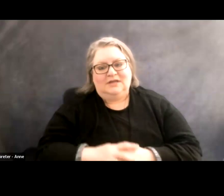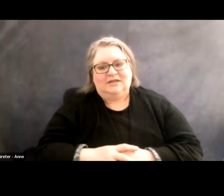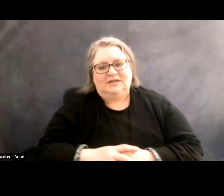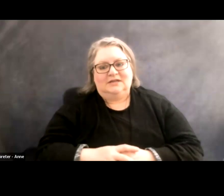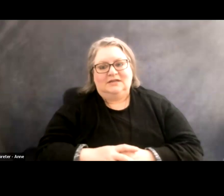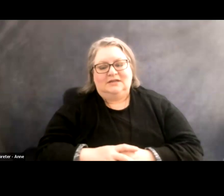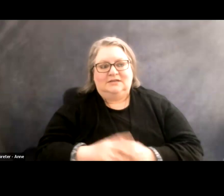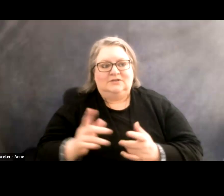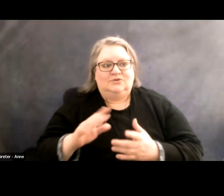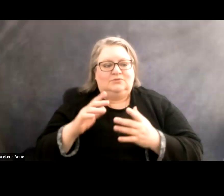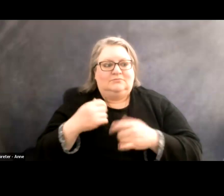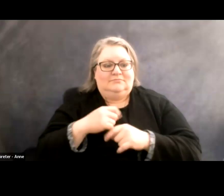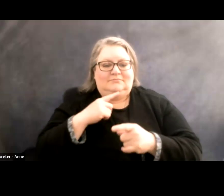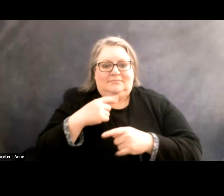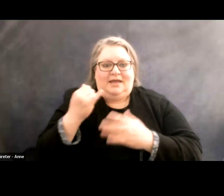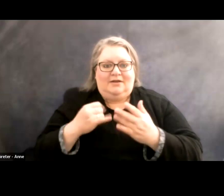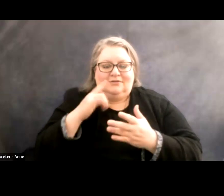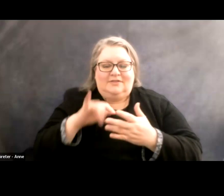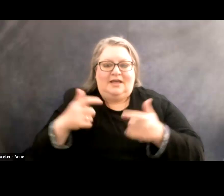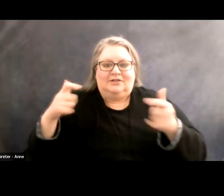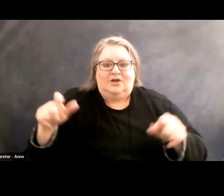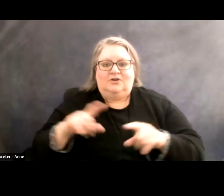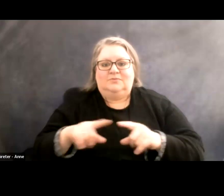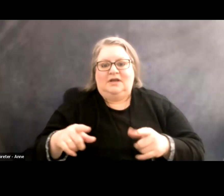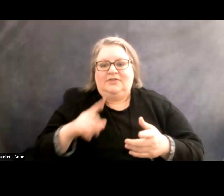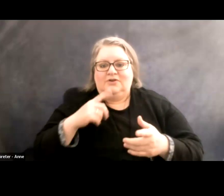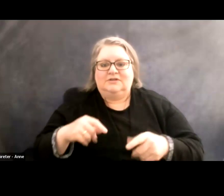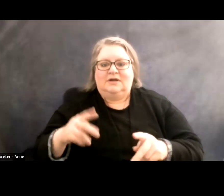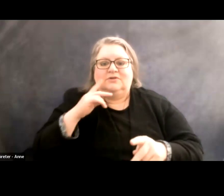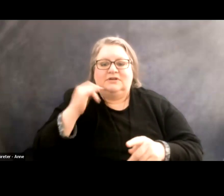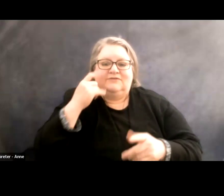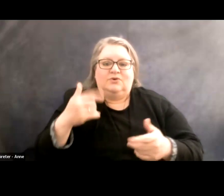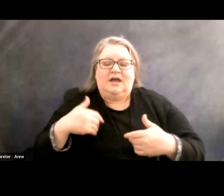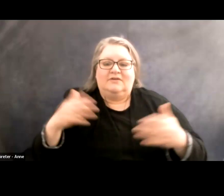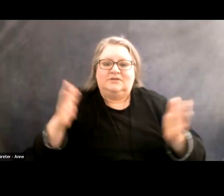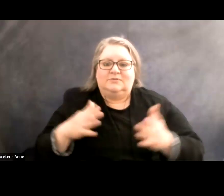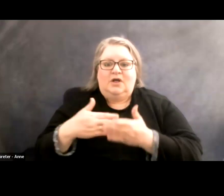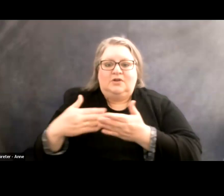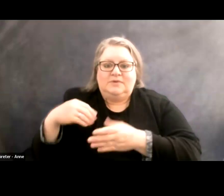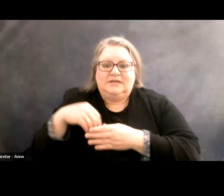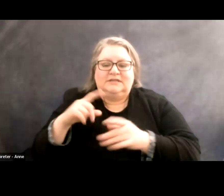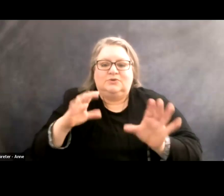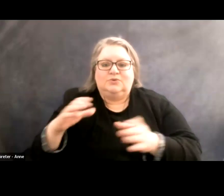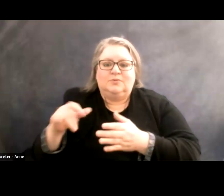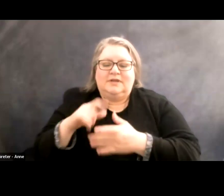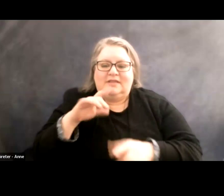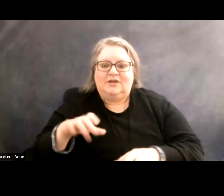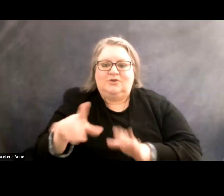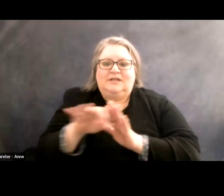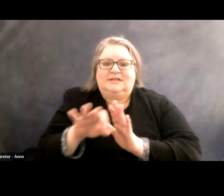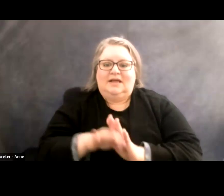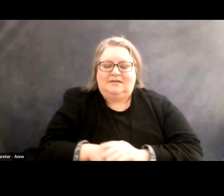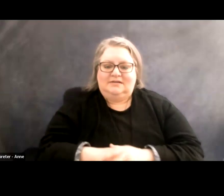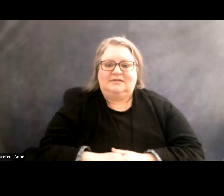to go that large. But there are opportunities for folks if you have smaller pieces, maybe in groupings, that do get